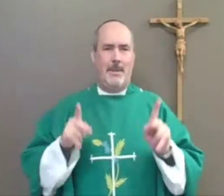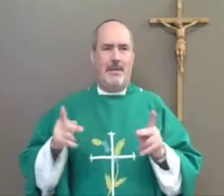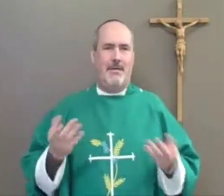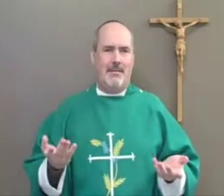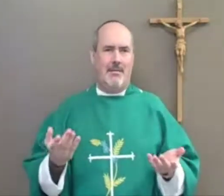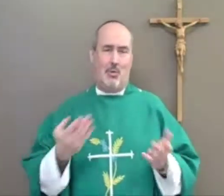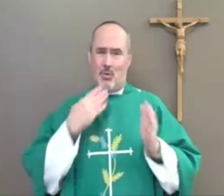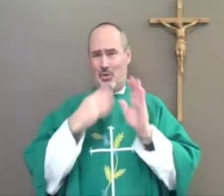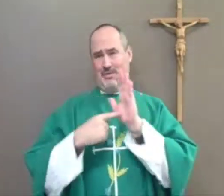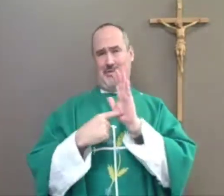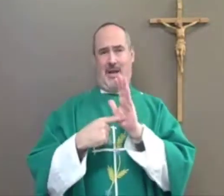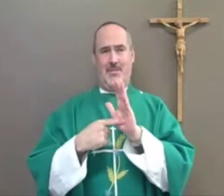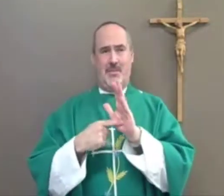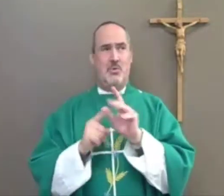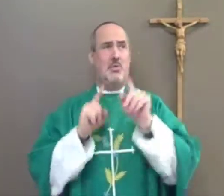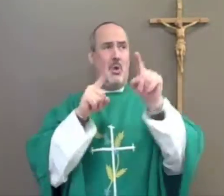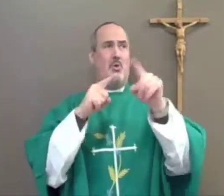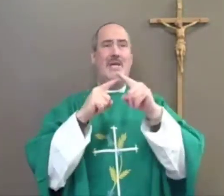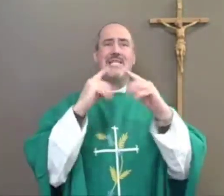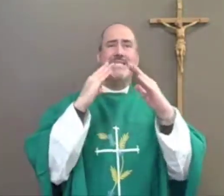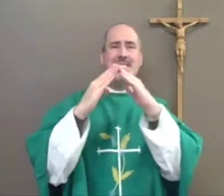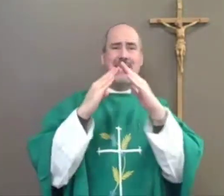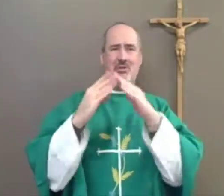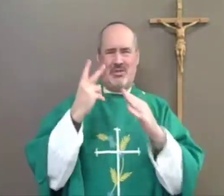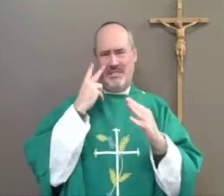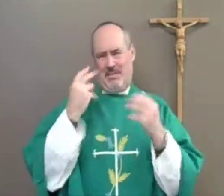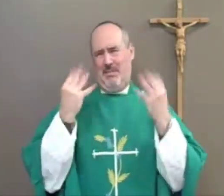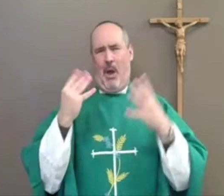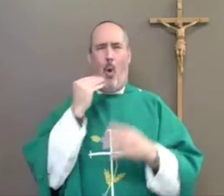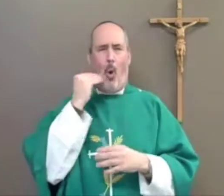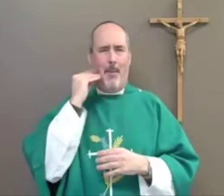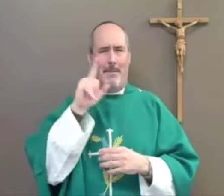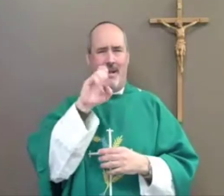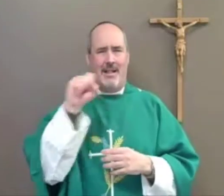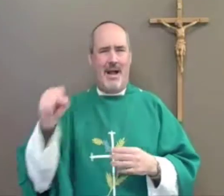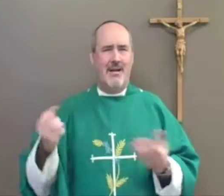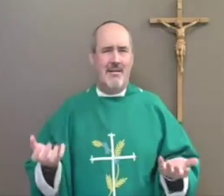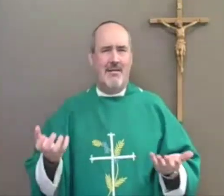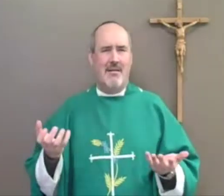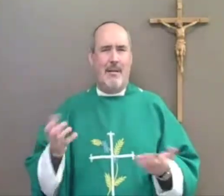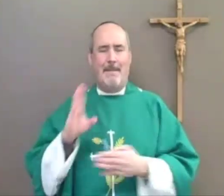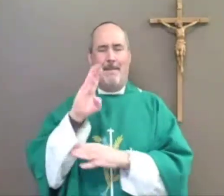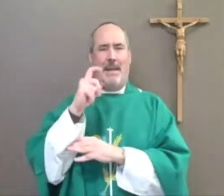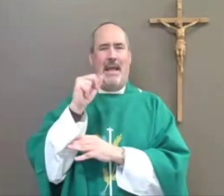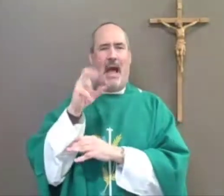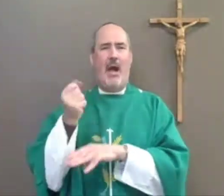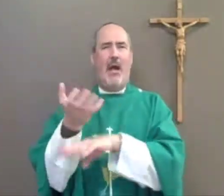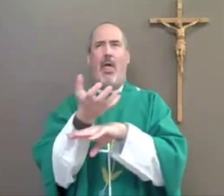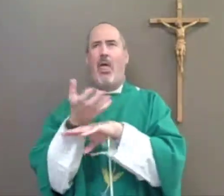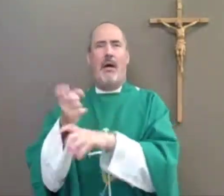people here in our home country of the United States who need help, homeless, people who are begging for